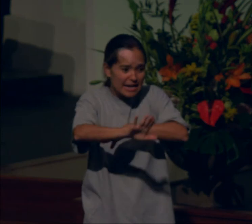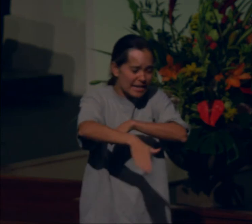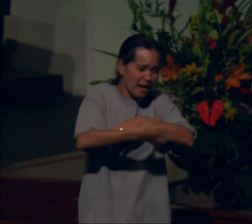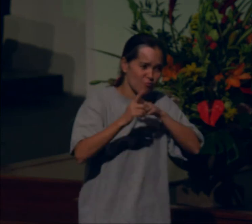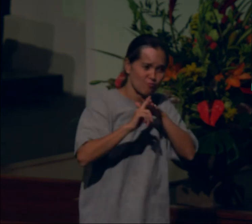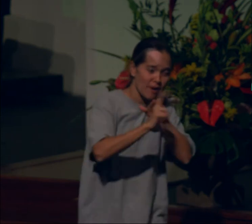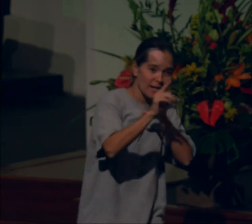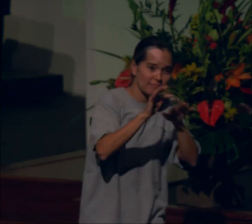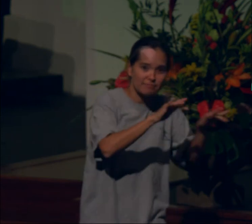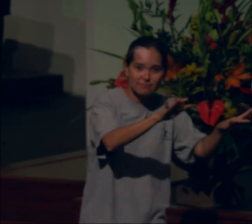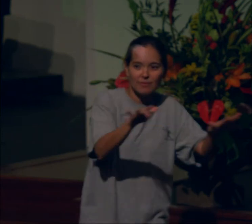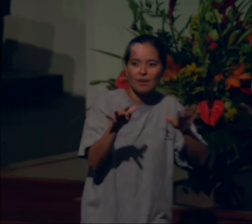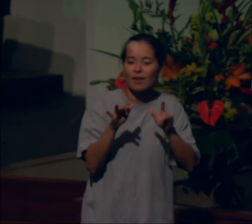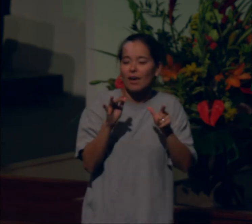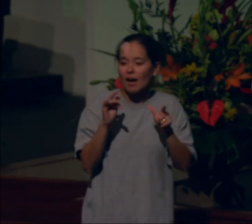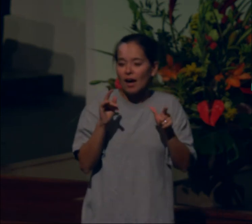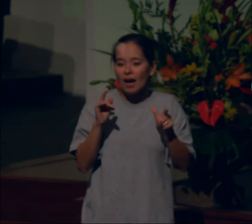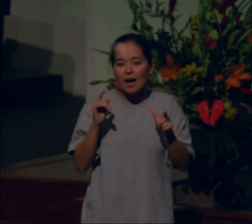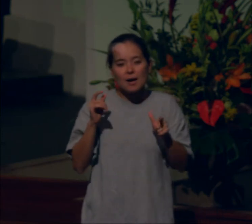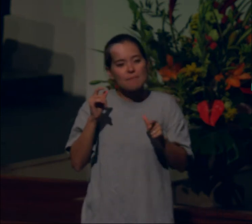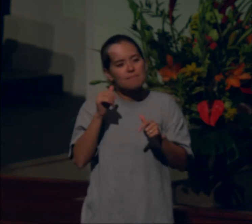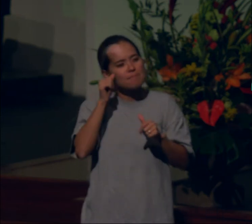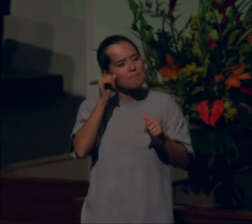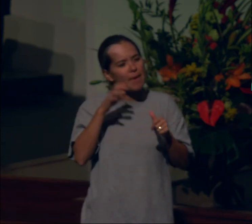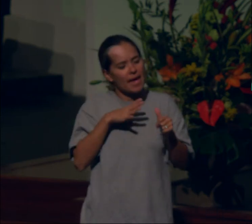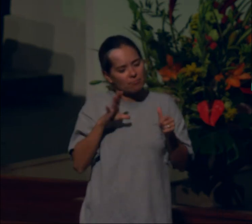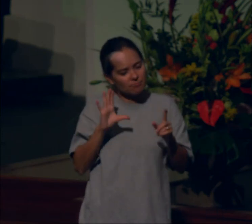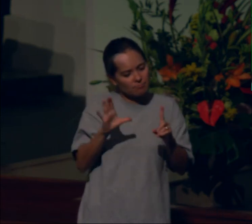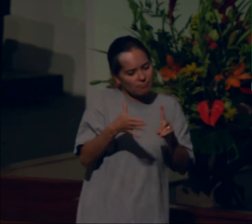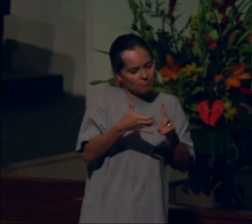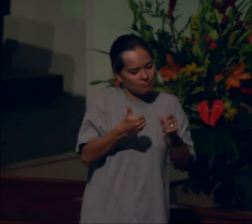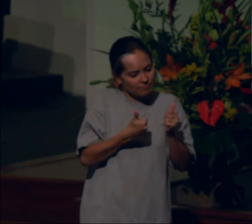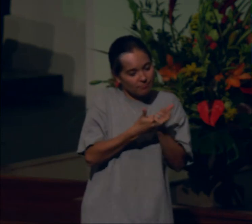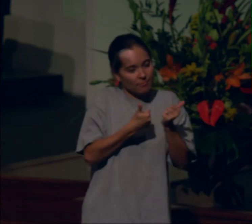night. And a group of men gather around him that they're